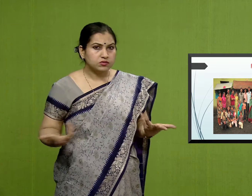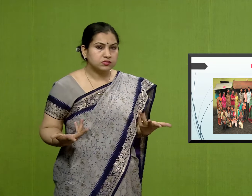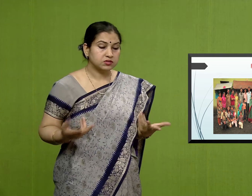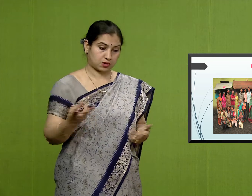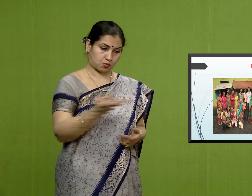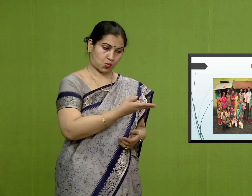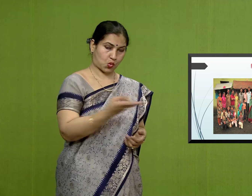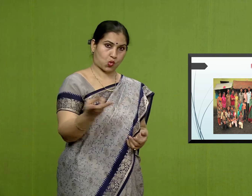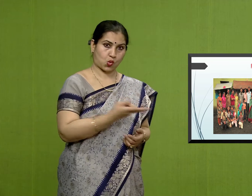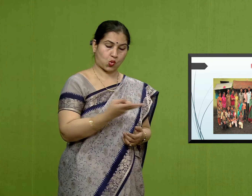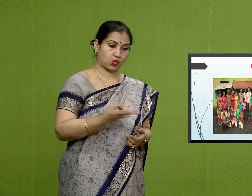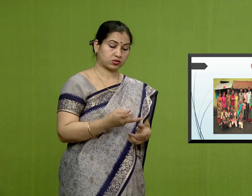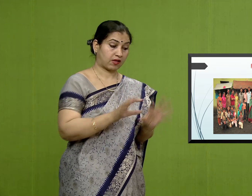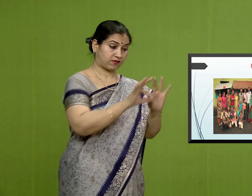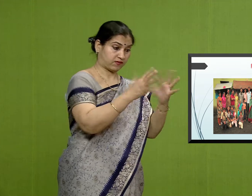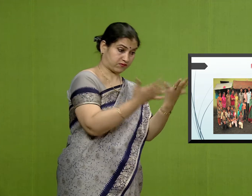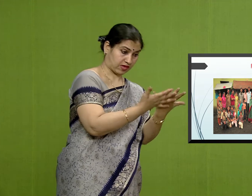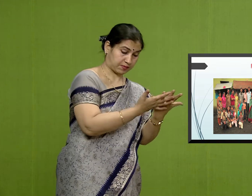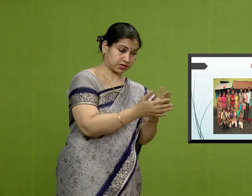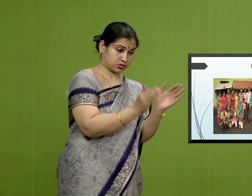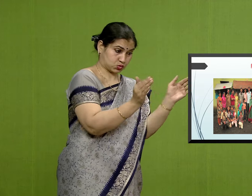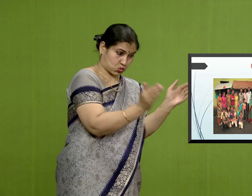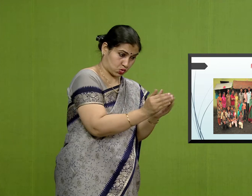both size of the family.